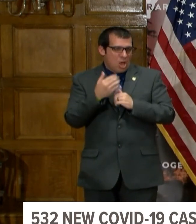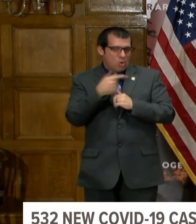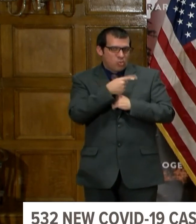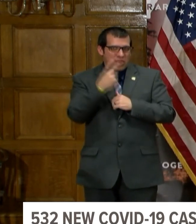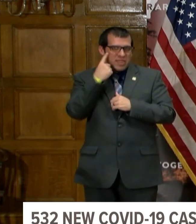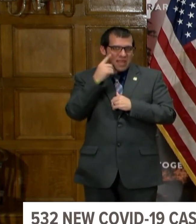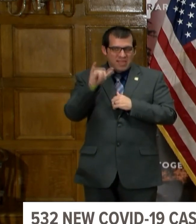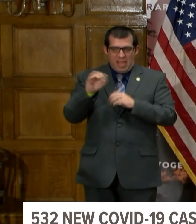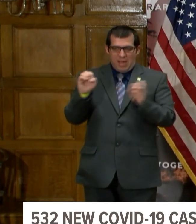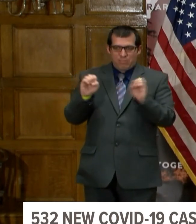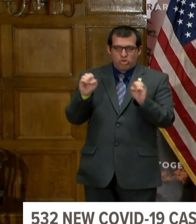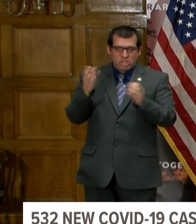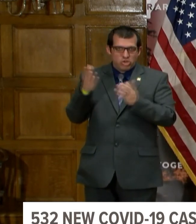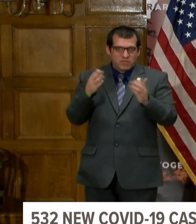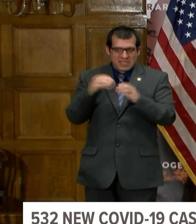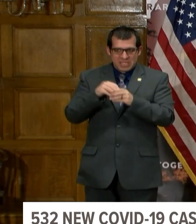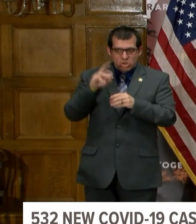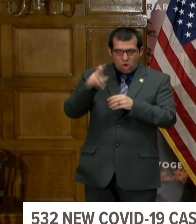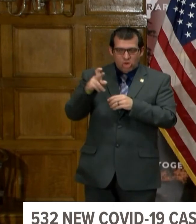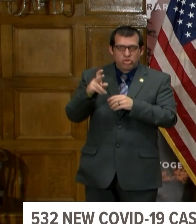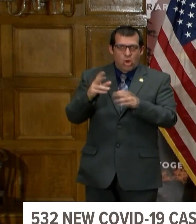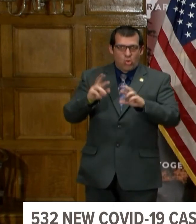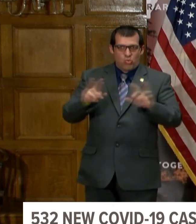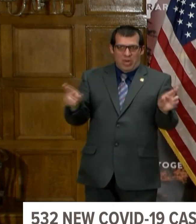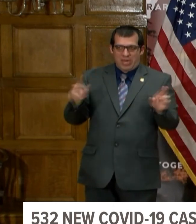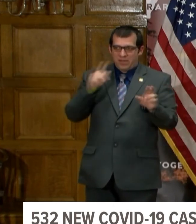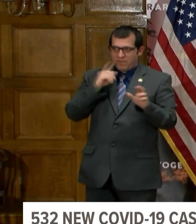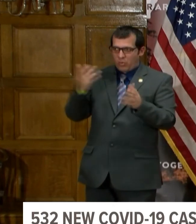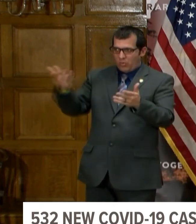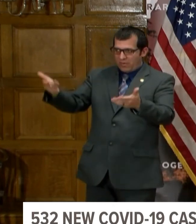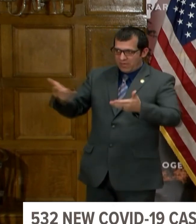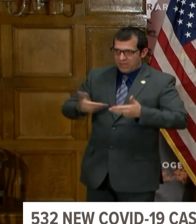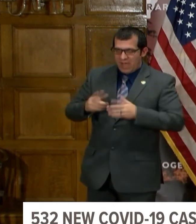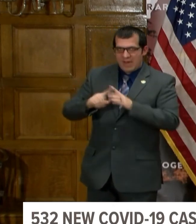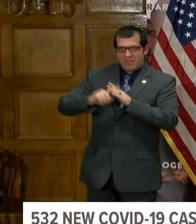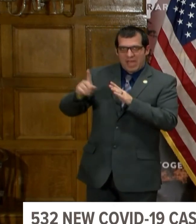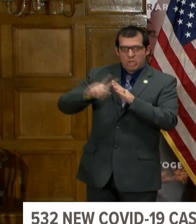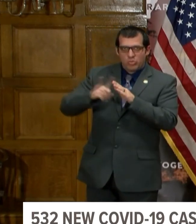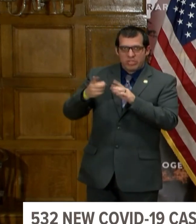Arkansas are prepared to receive evacuees while